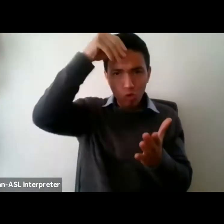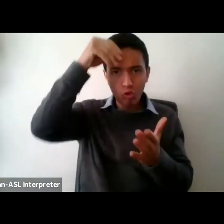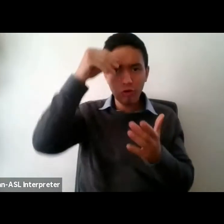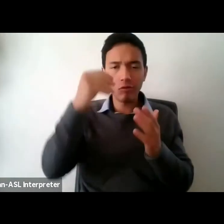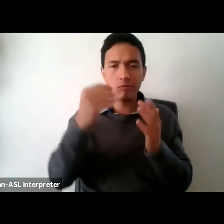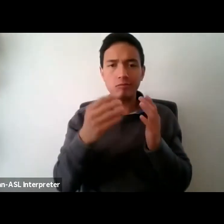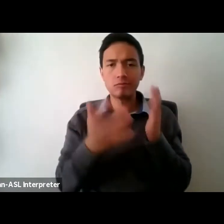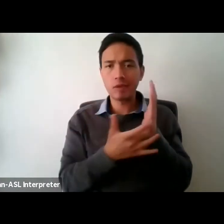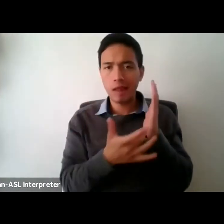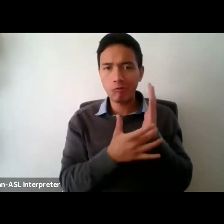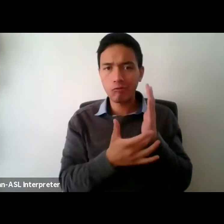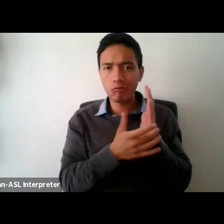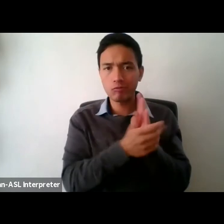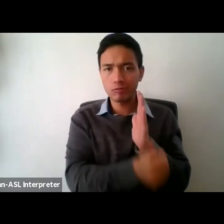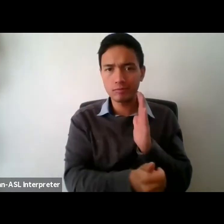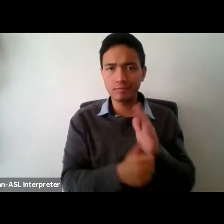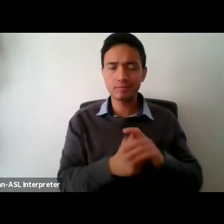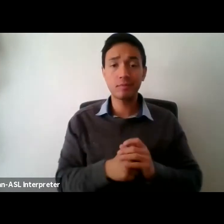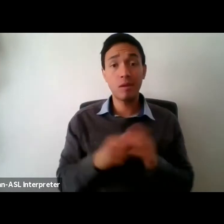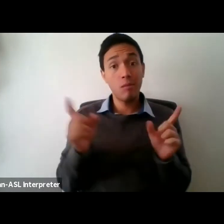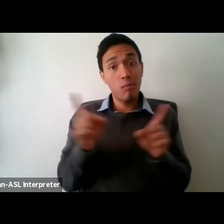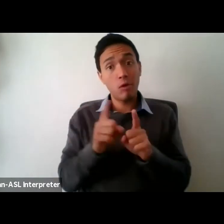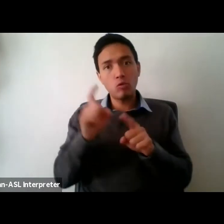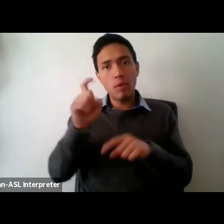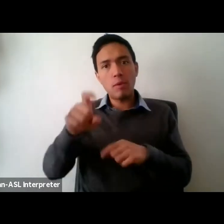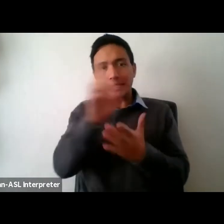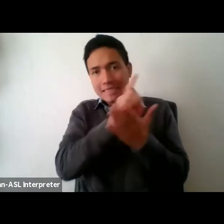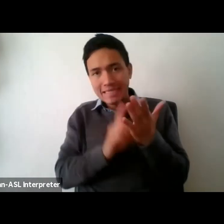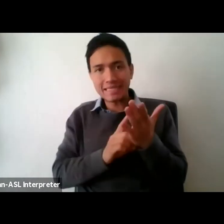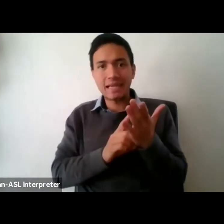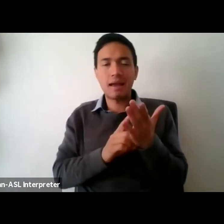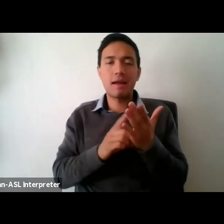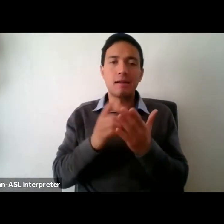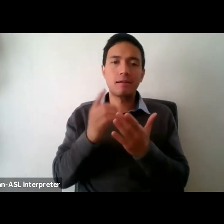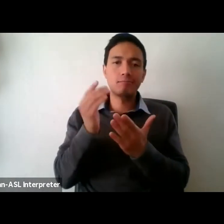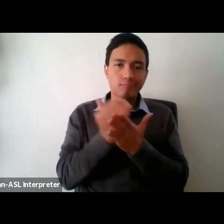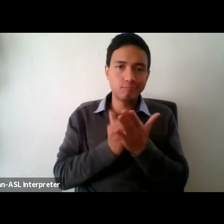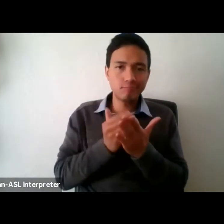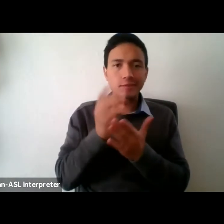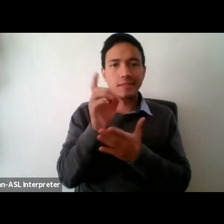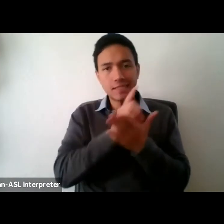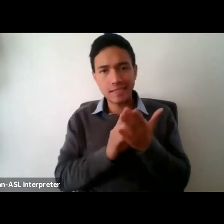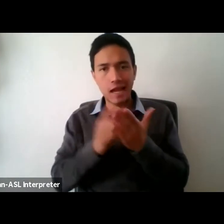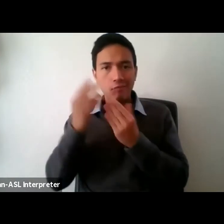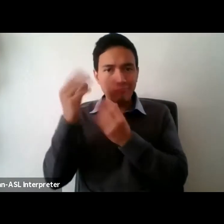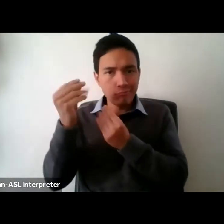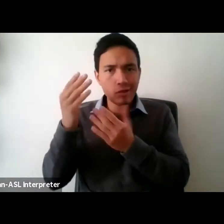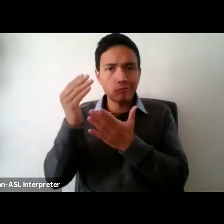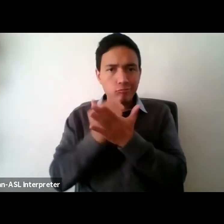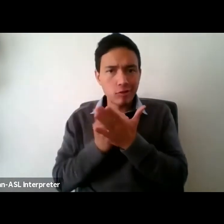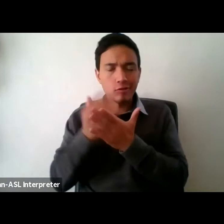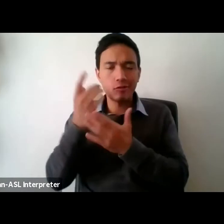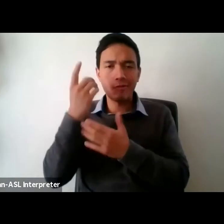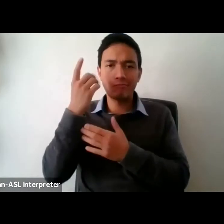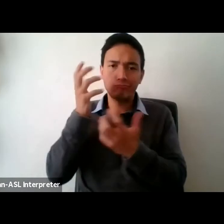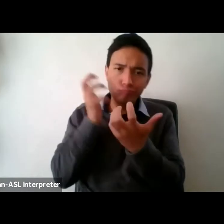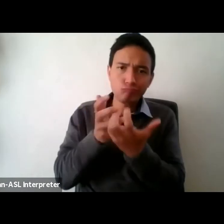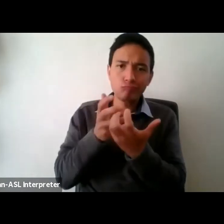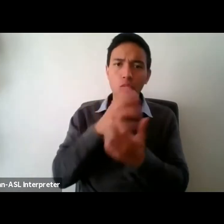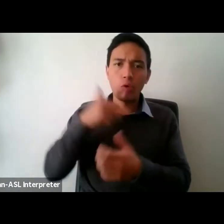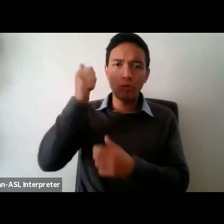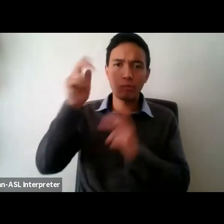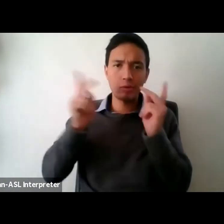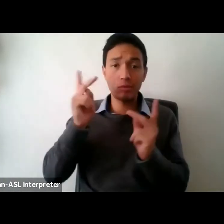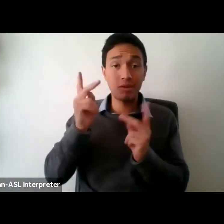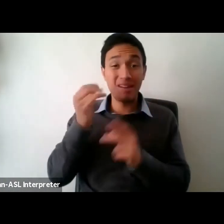through elderly-friendly design. Without these, older people risk being